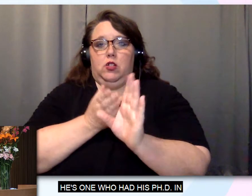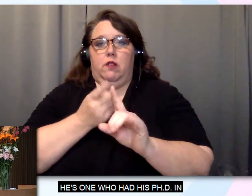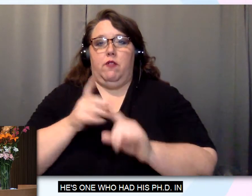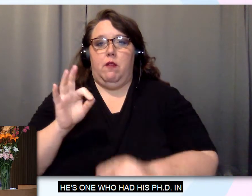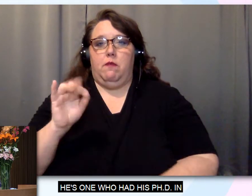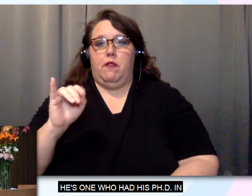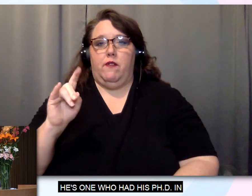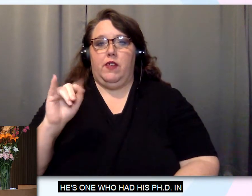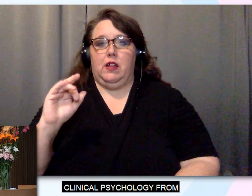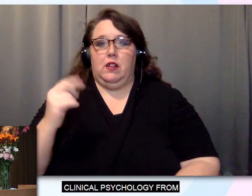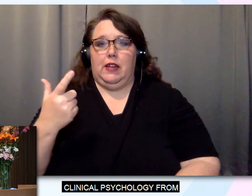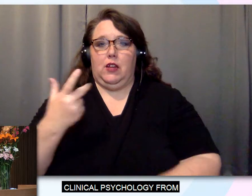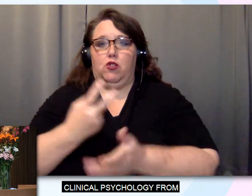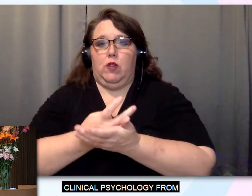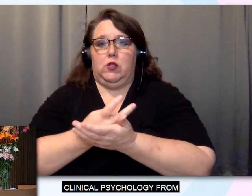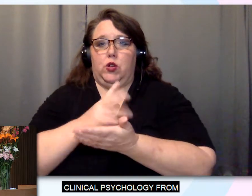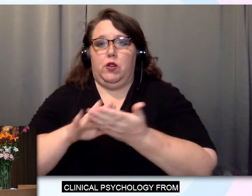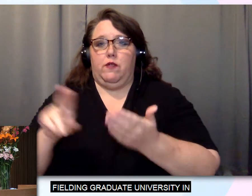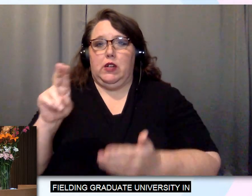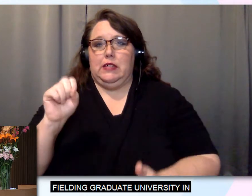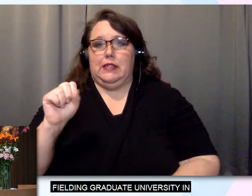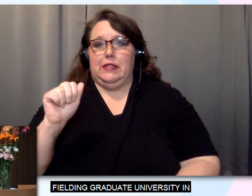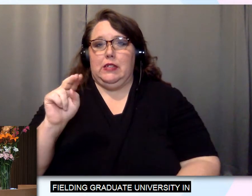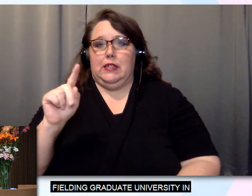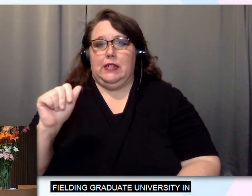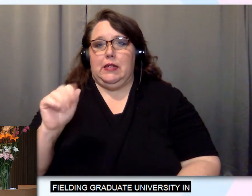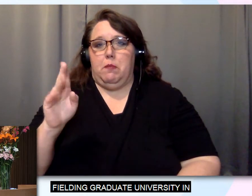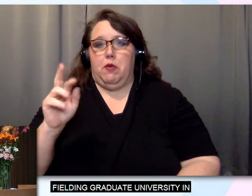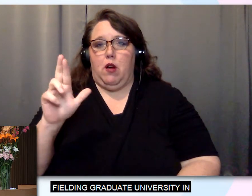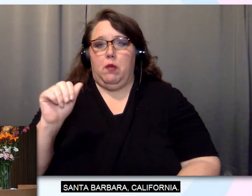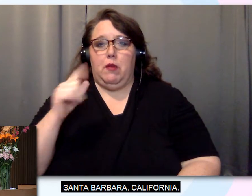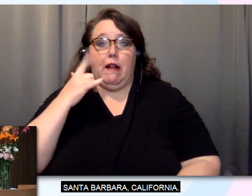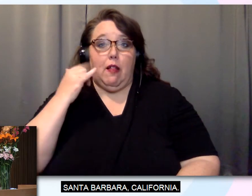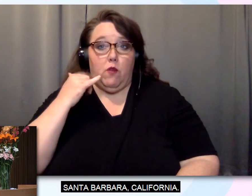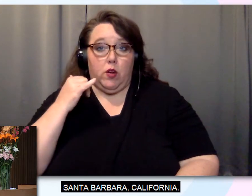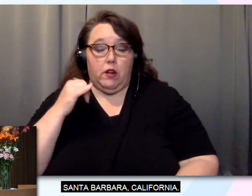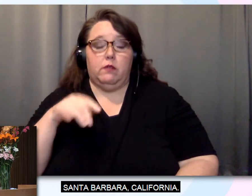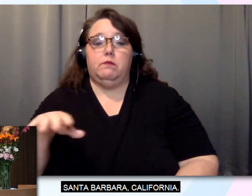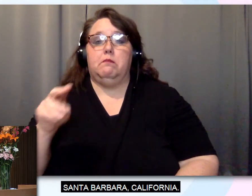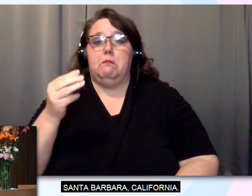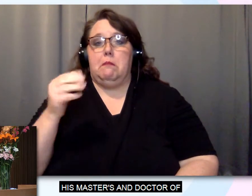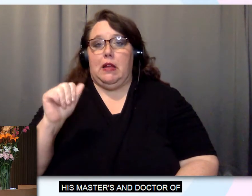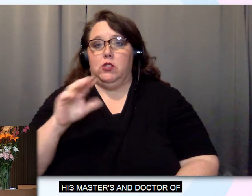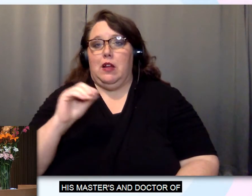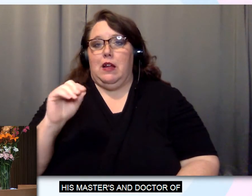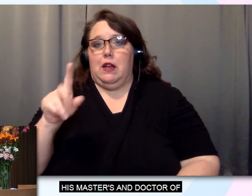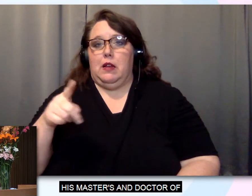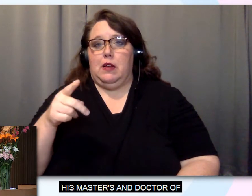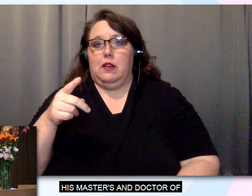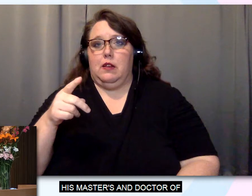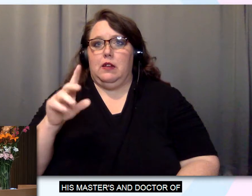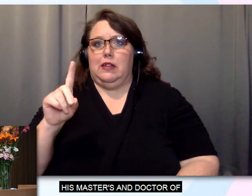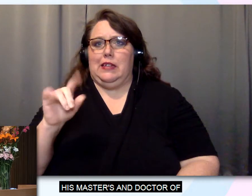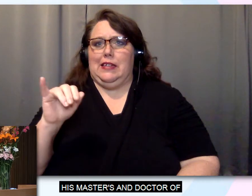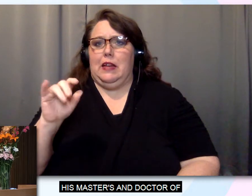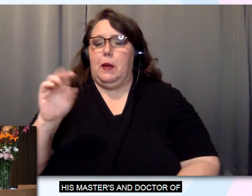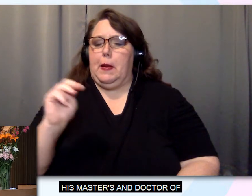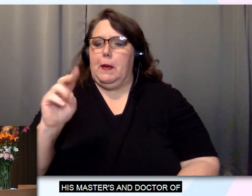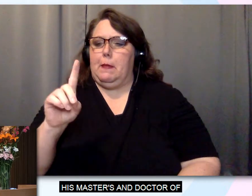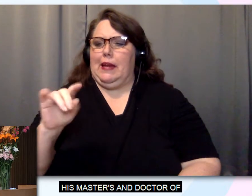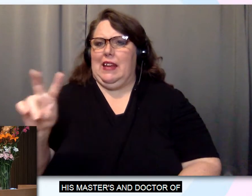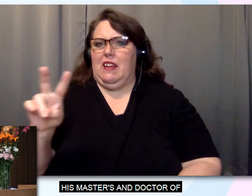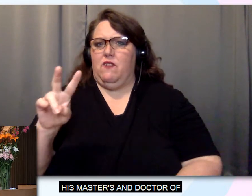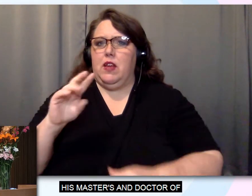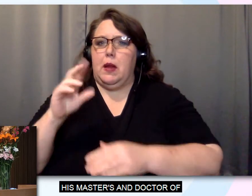clinical psychology from Fielding Graduate University in Santa Barbara, California, his master's and doctor of